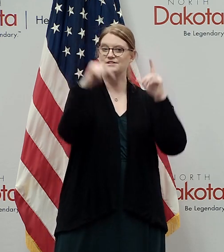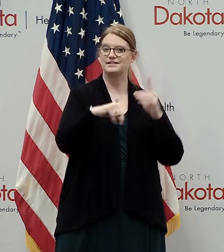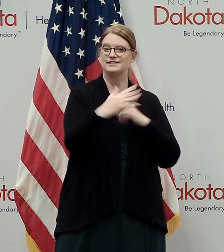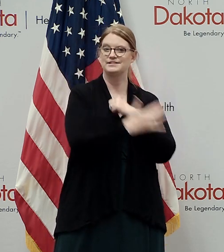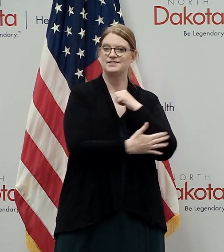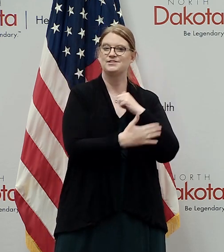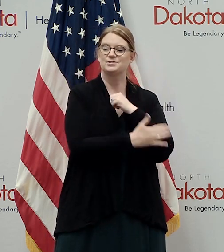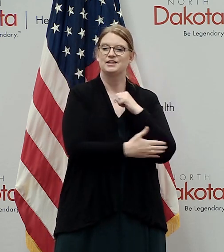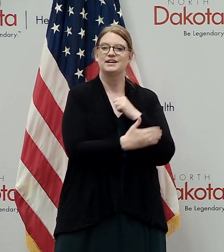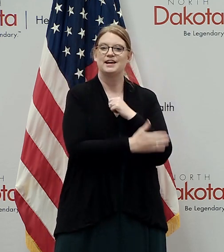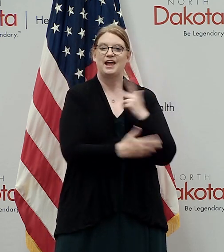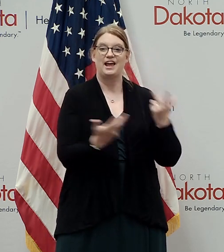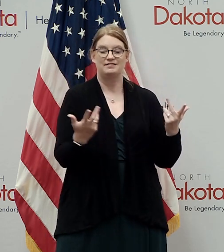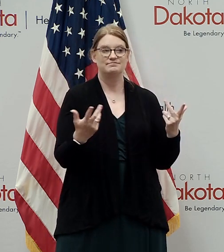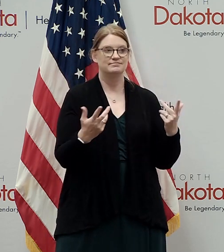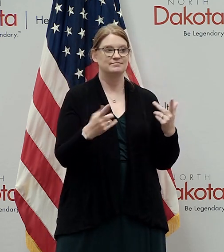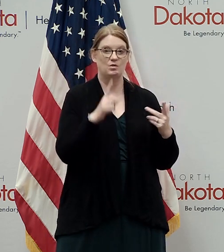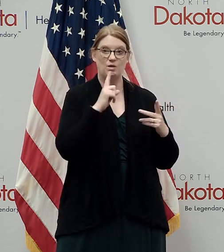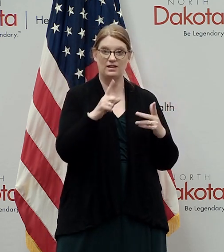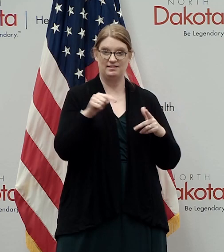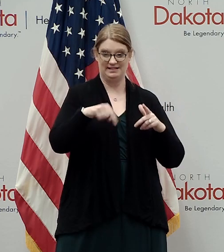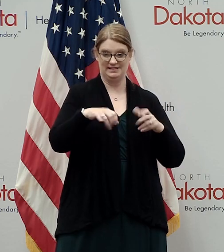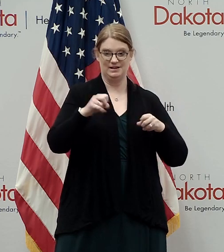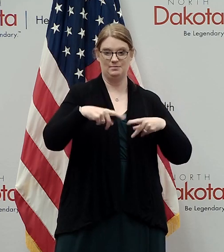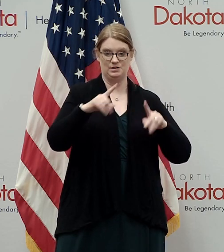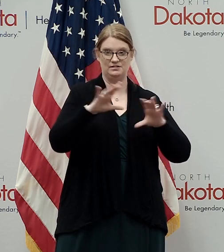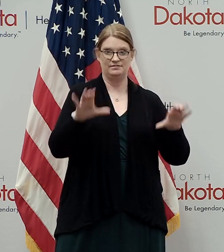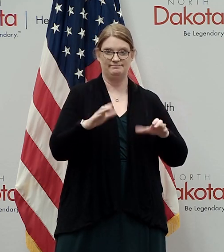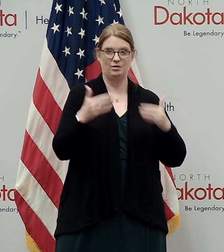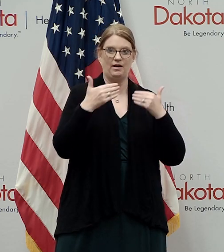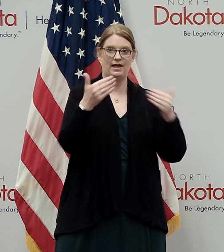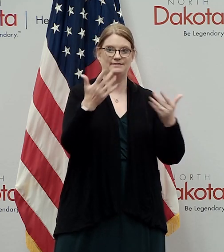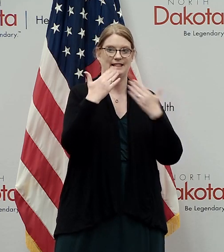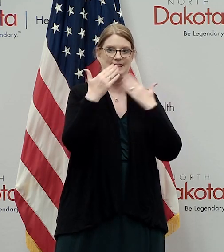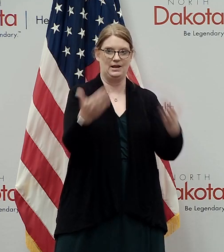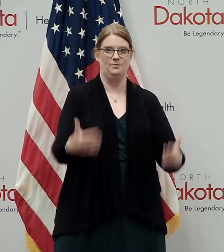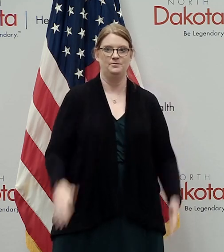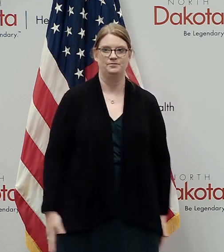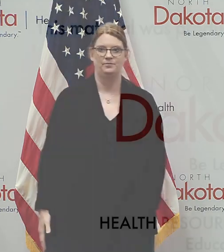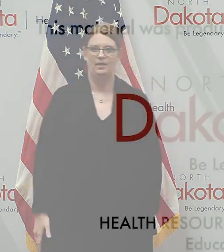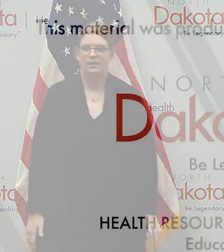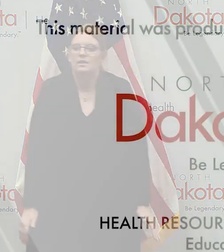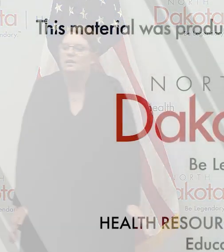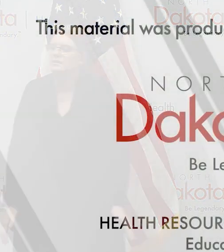in the country, and this actually presents us an opportunity to do that. Okay, thank you.